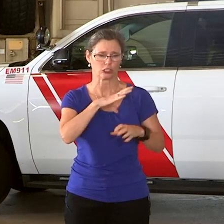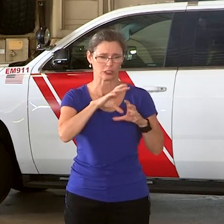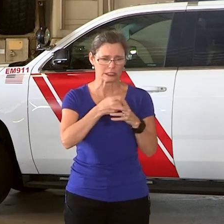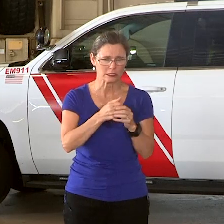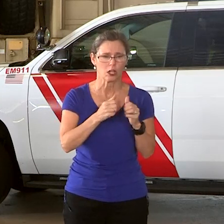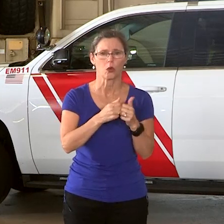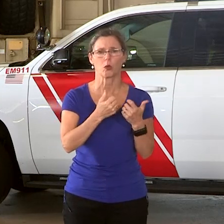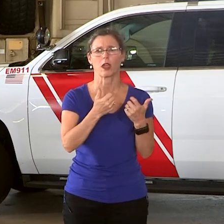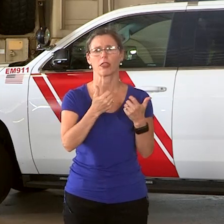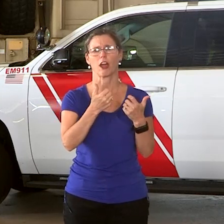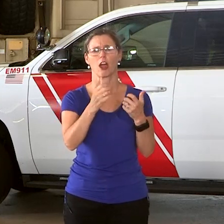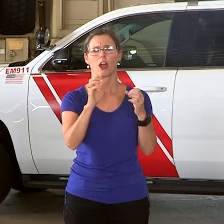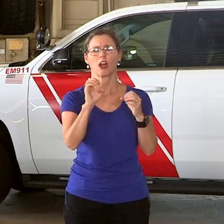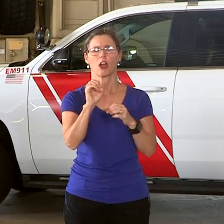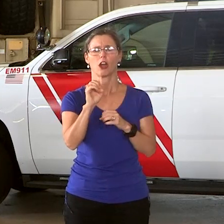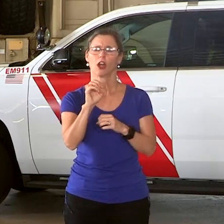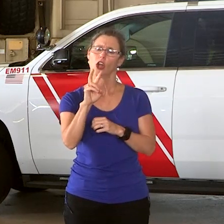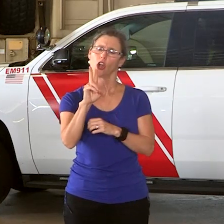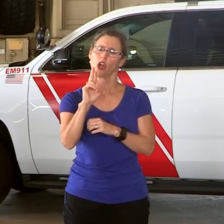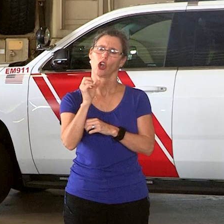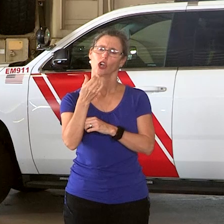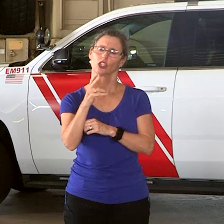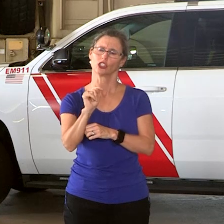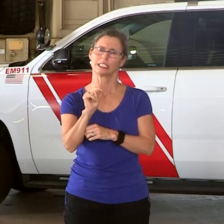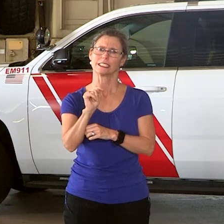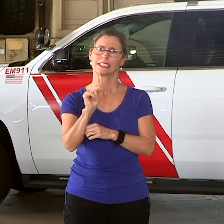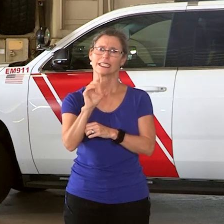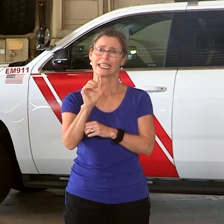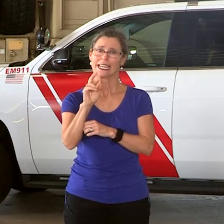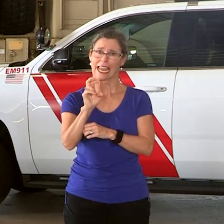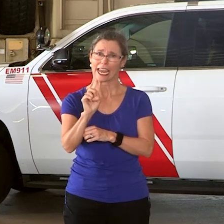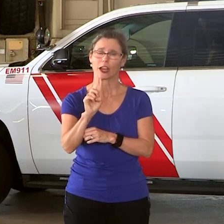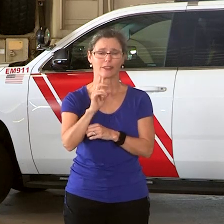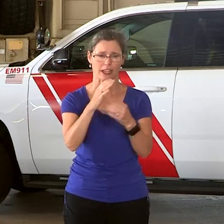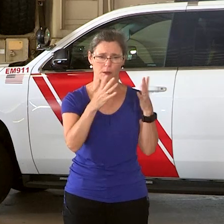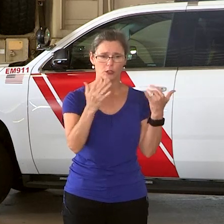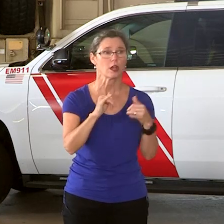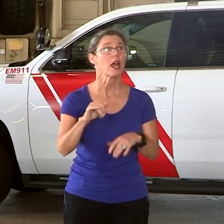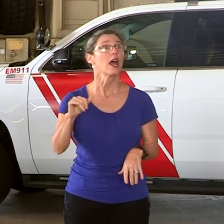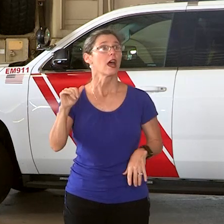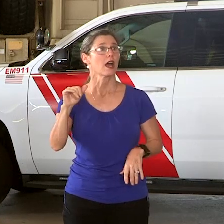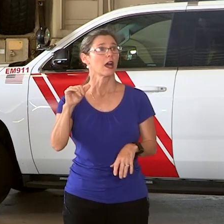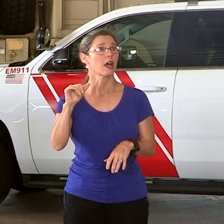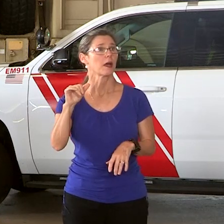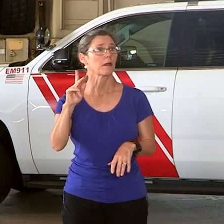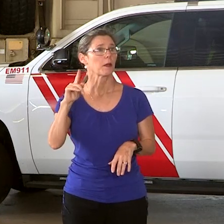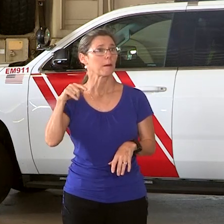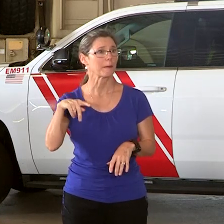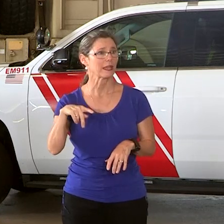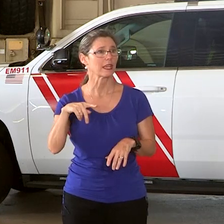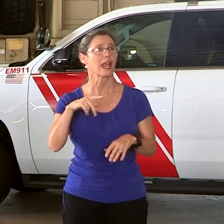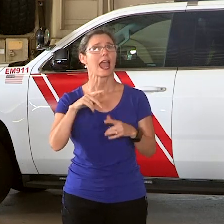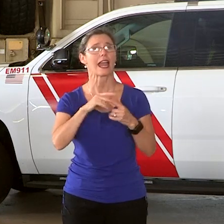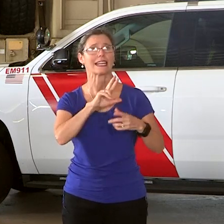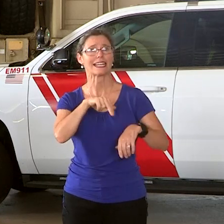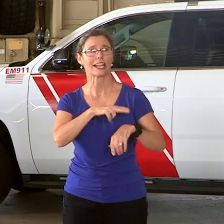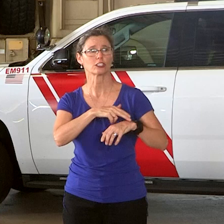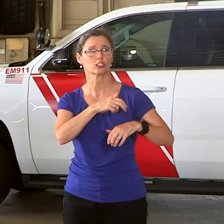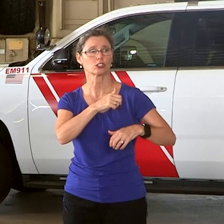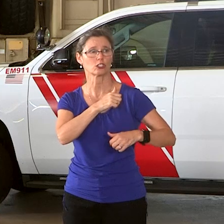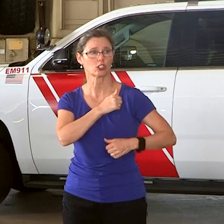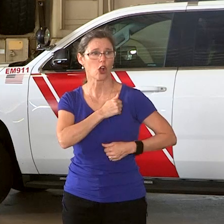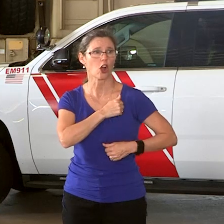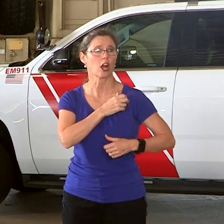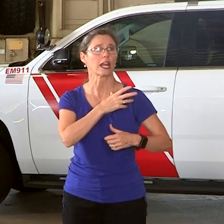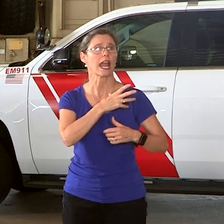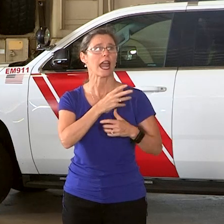Charles Urgent Care, and other providers who are here. The OEP has been instrumental, as well as the National Guard, and then also, not